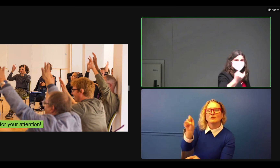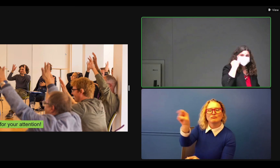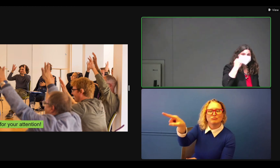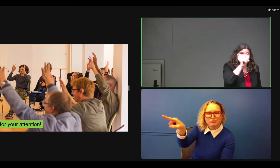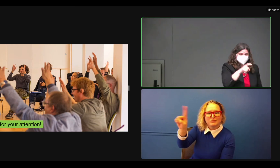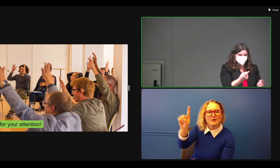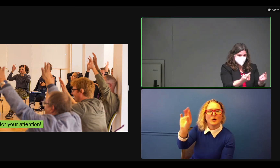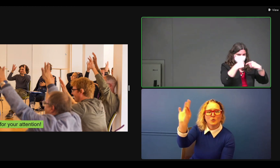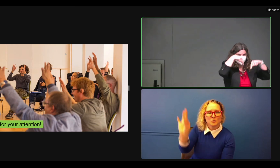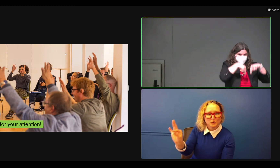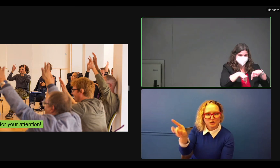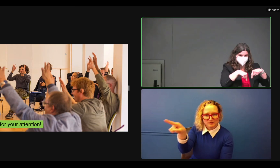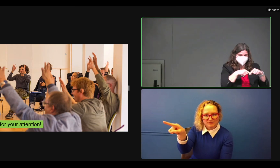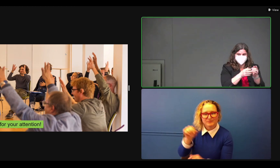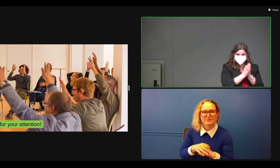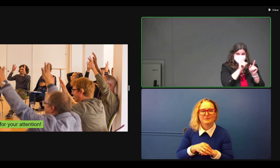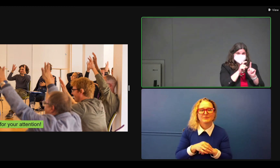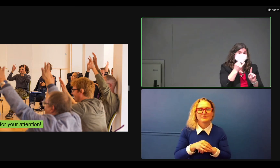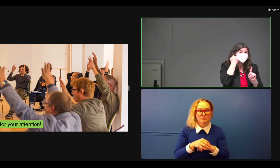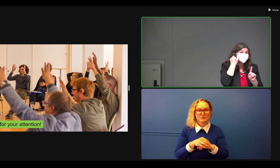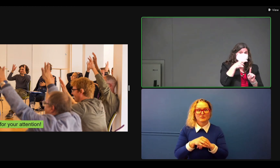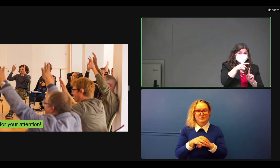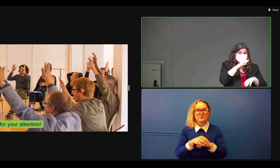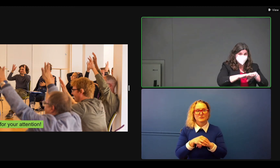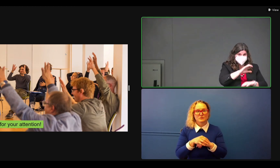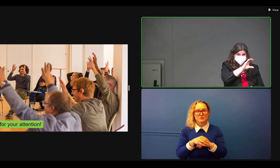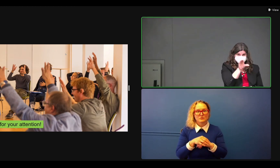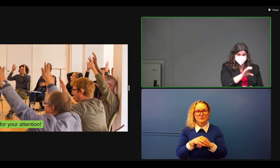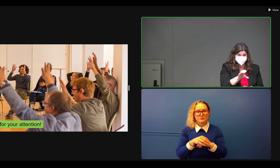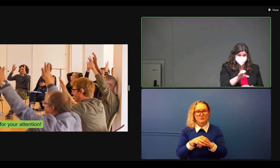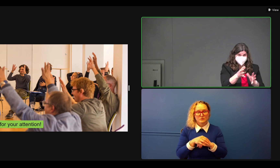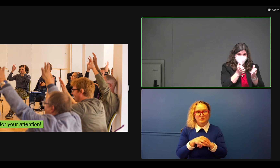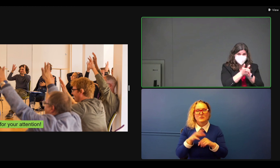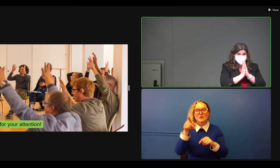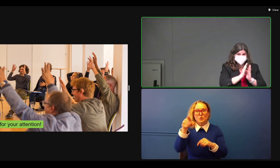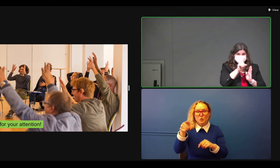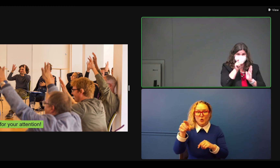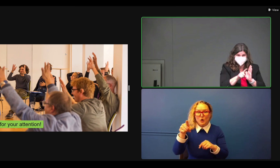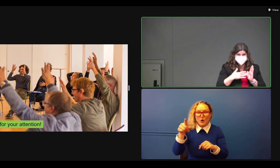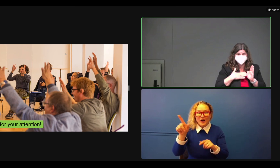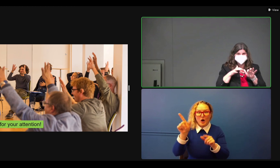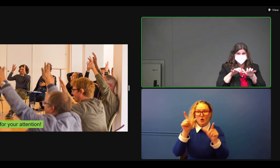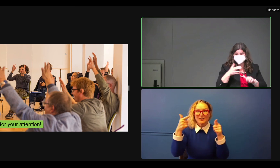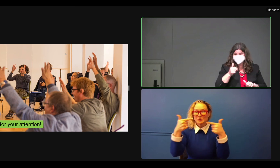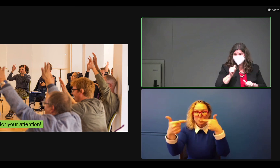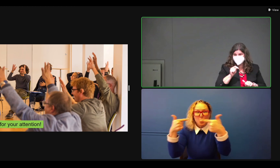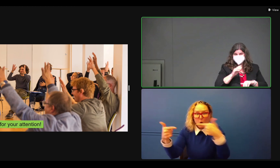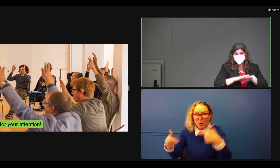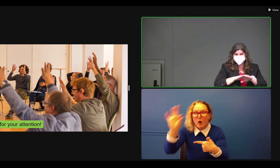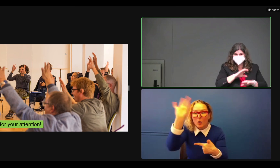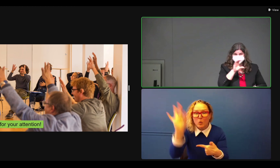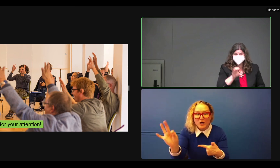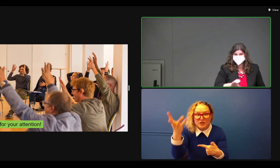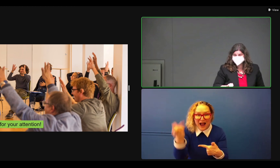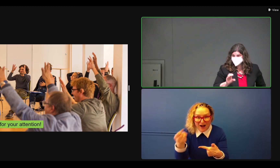Oh, sorry about that. If you have any questions and you're in the room, please come to ask a question here. If you are on Zoom and would like to ask a question,